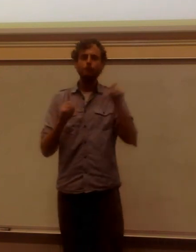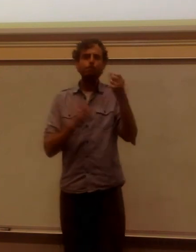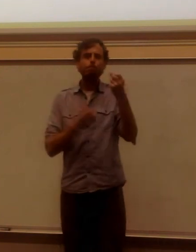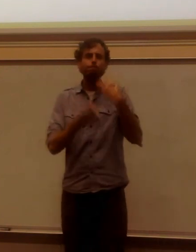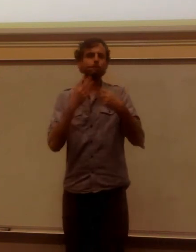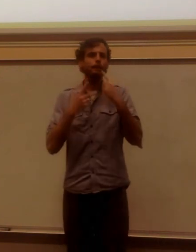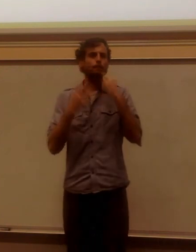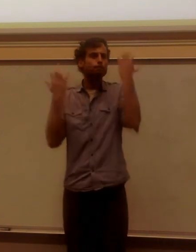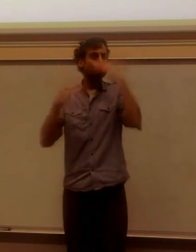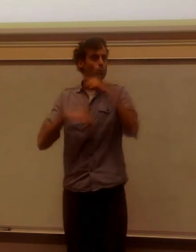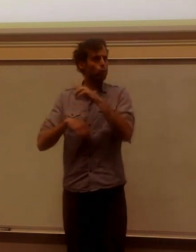they received.